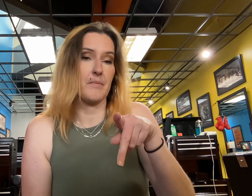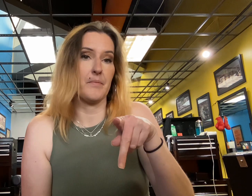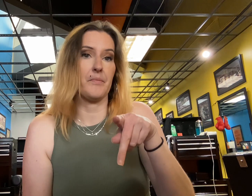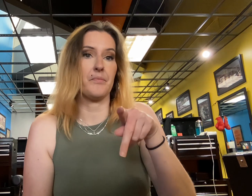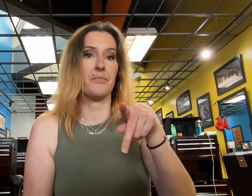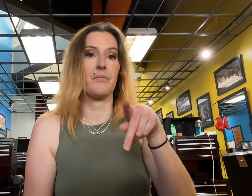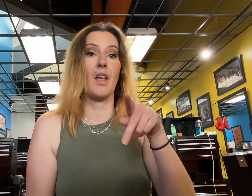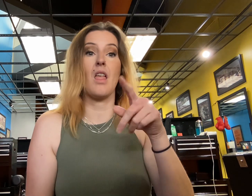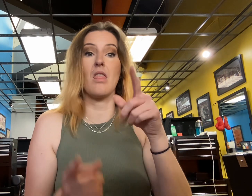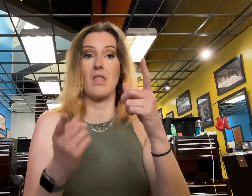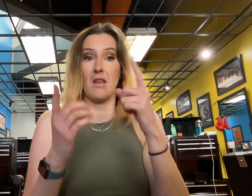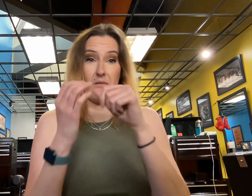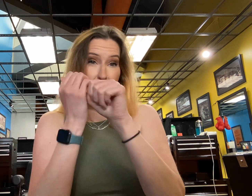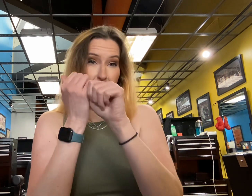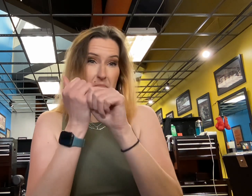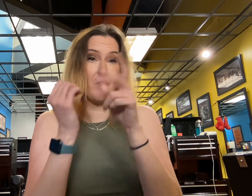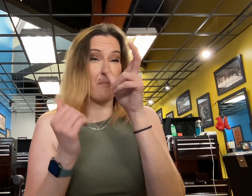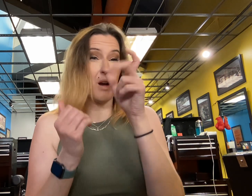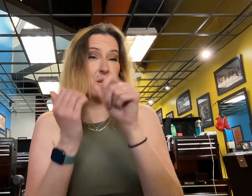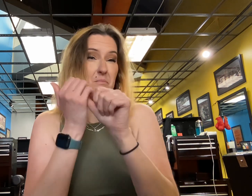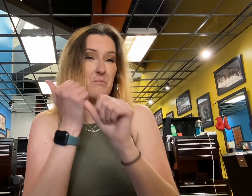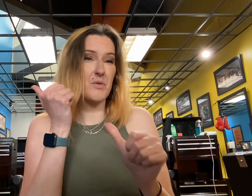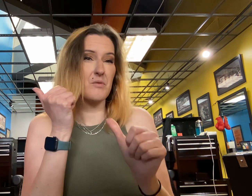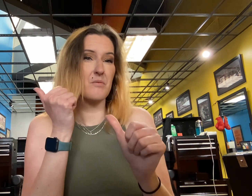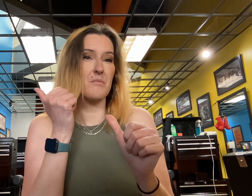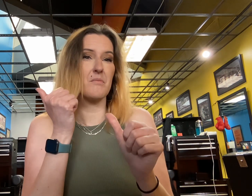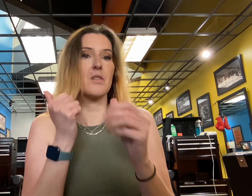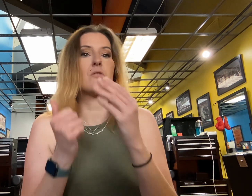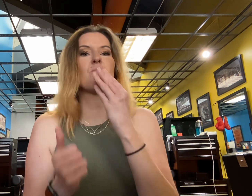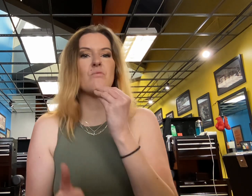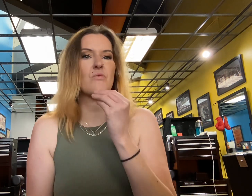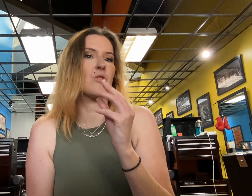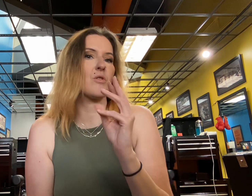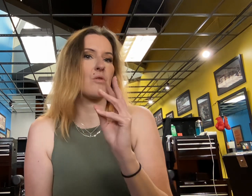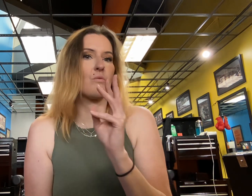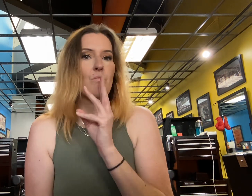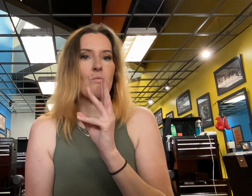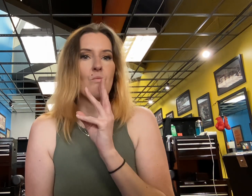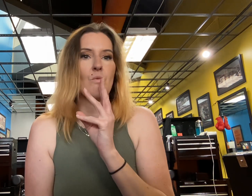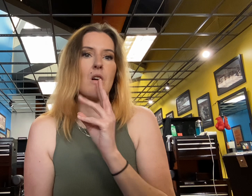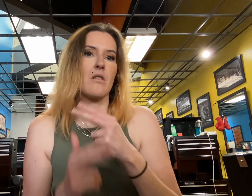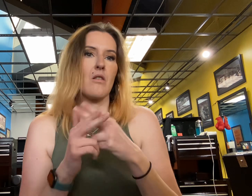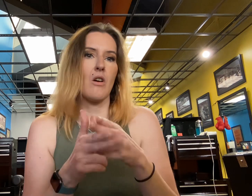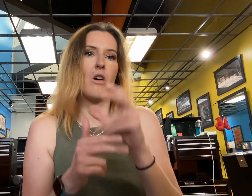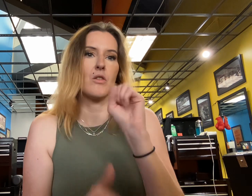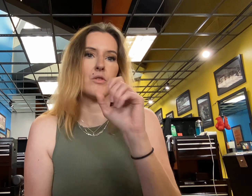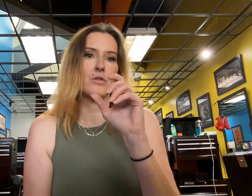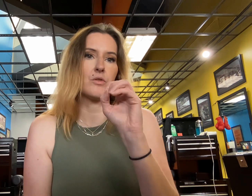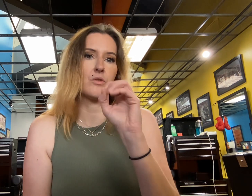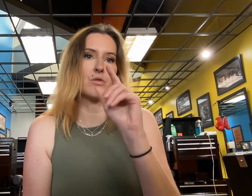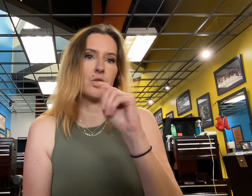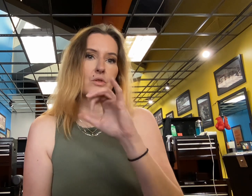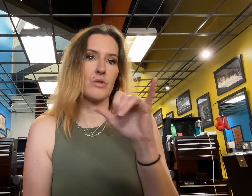isn't harmful in and of itself to people, but it sort of tamps down on photosynthesis, so the plants have to work harder to